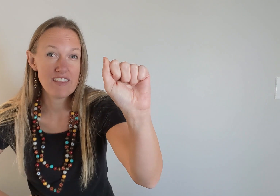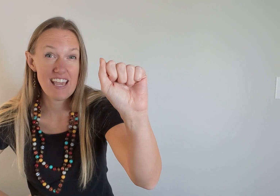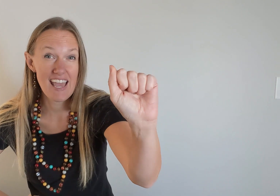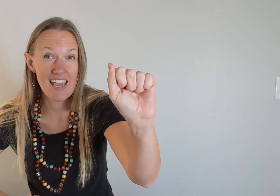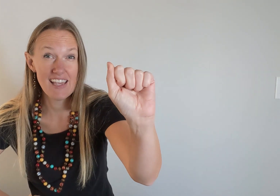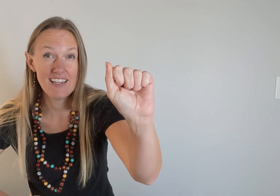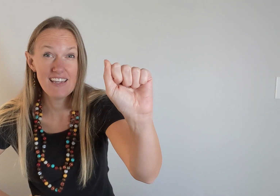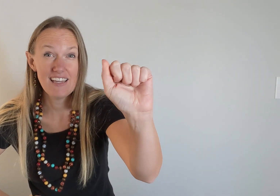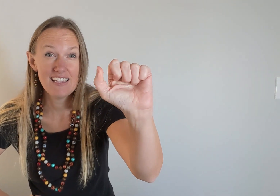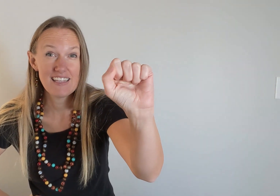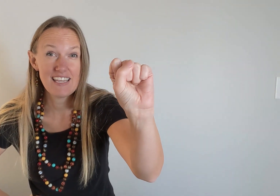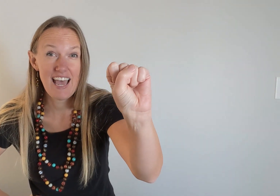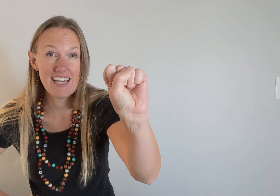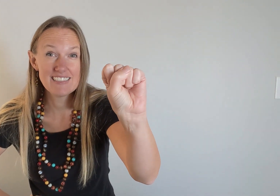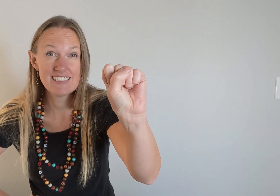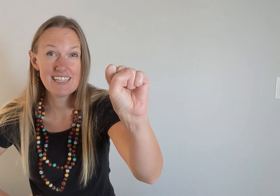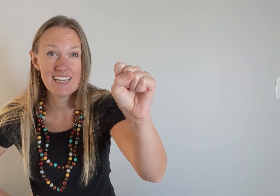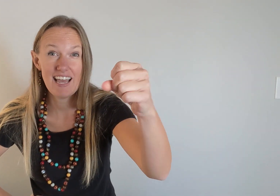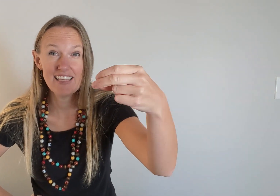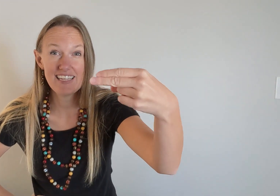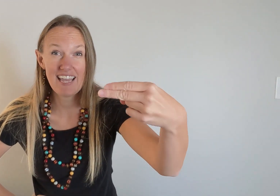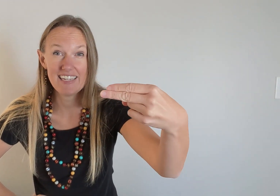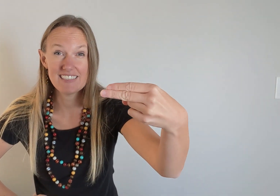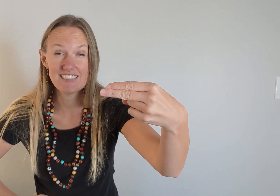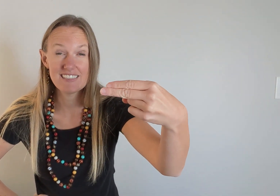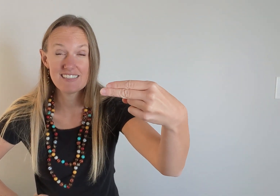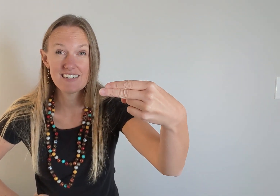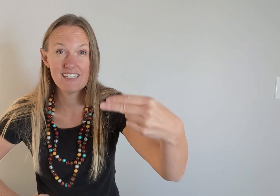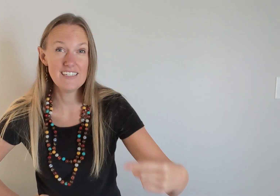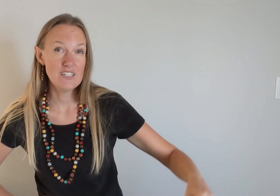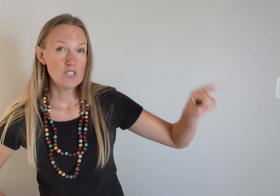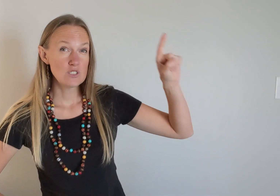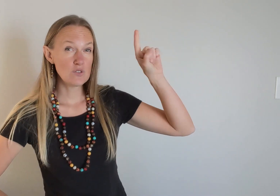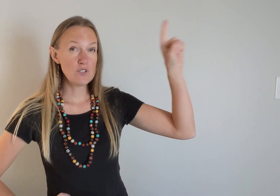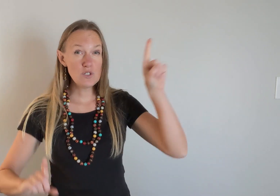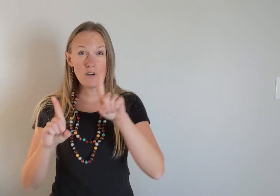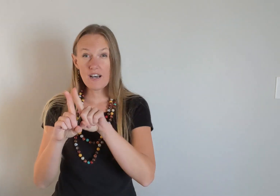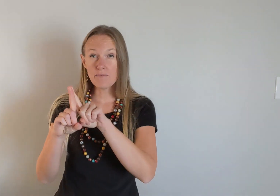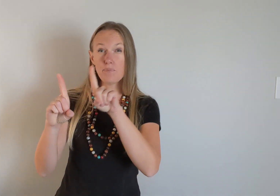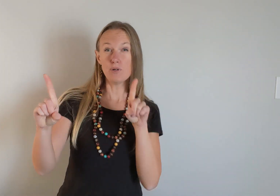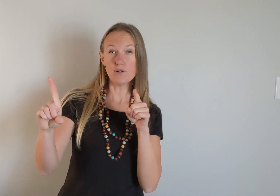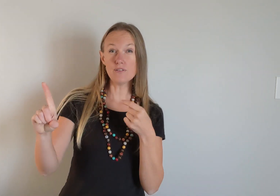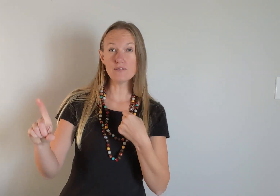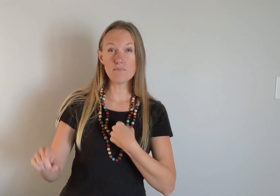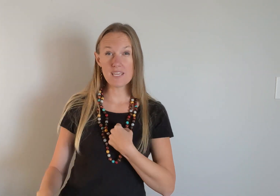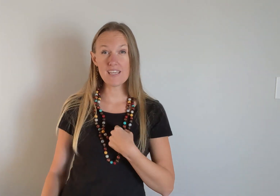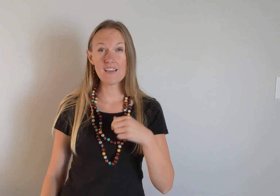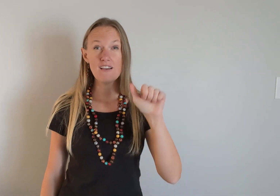the A, the S, and the H. Okay, so you have pulled me